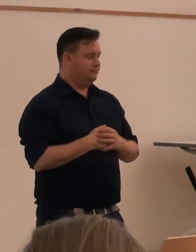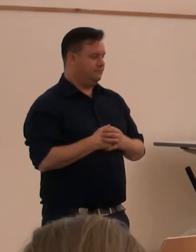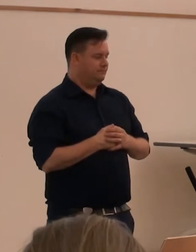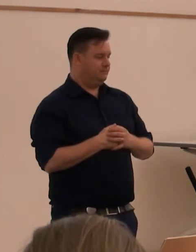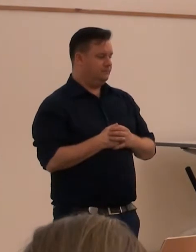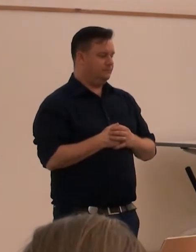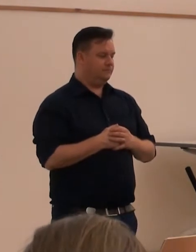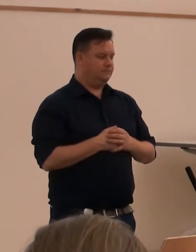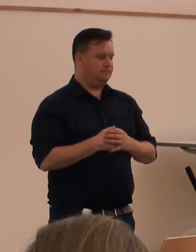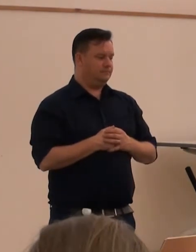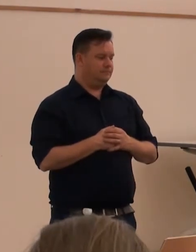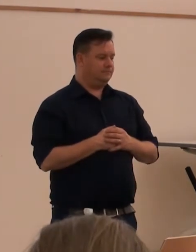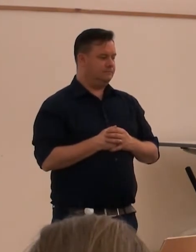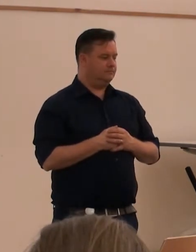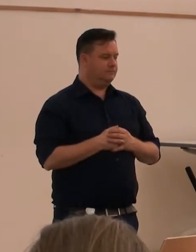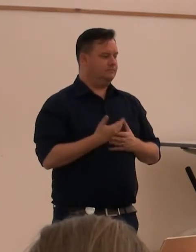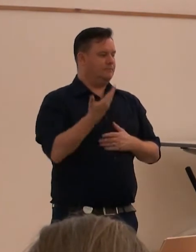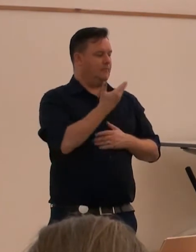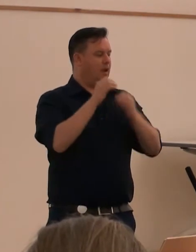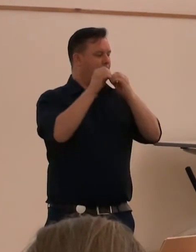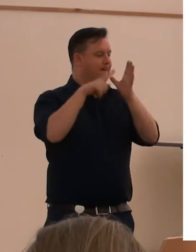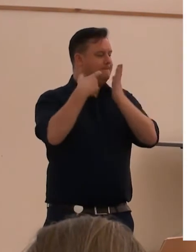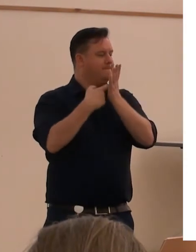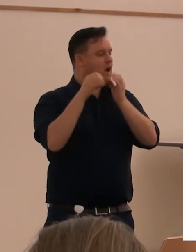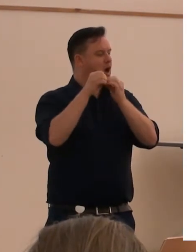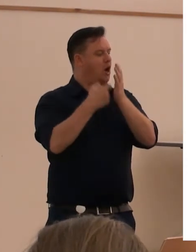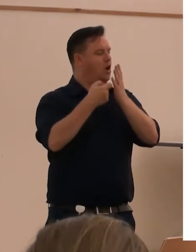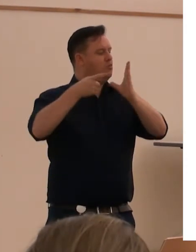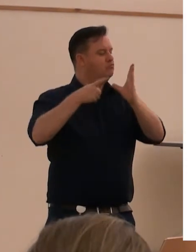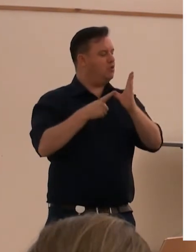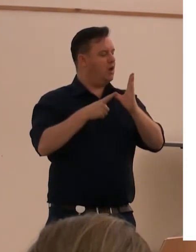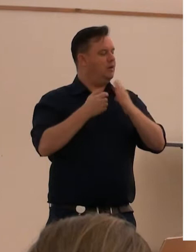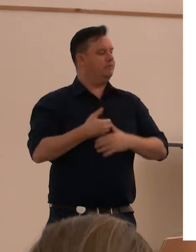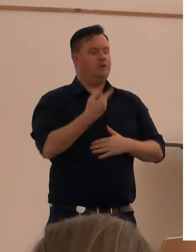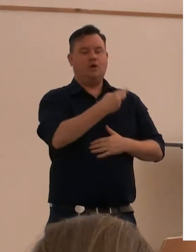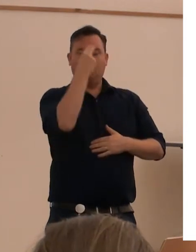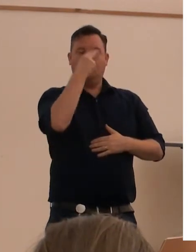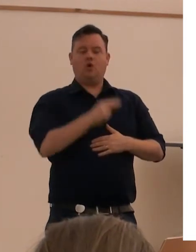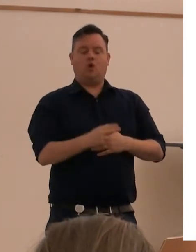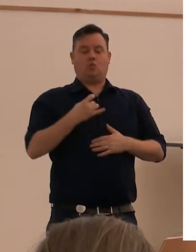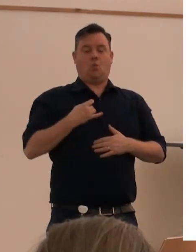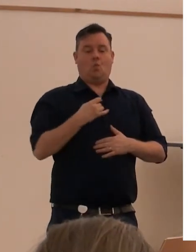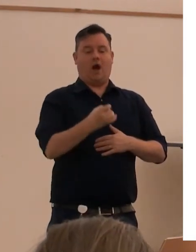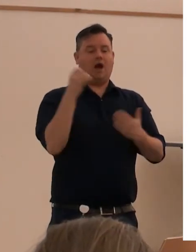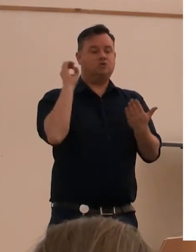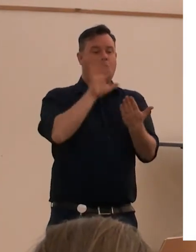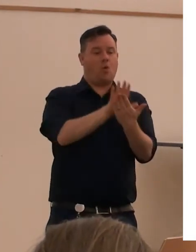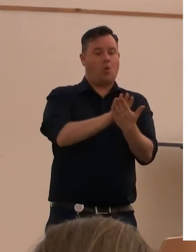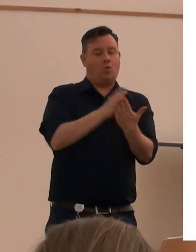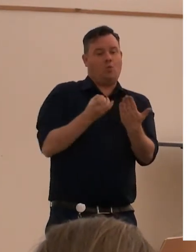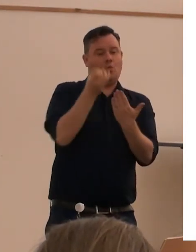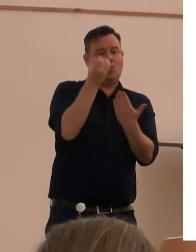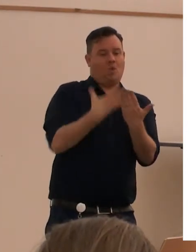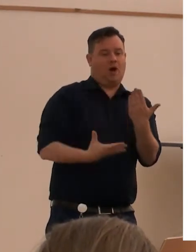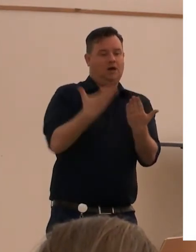This Barbara keeps cropping up in my work today, but this piece is called White on White. And it's